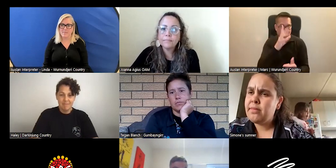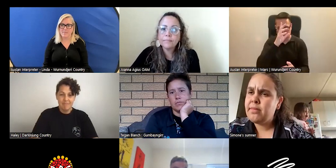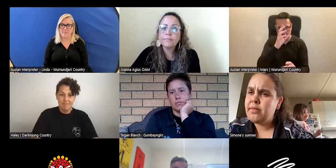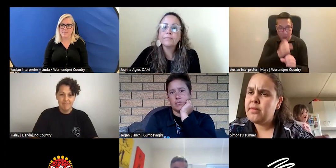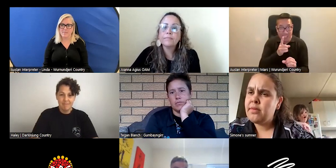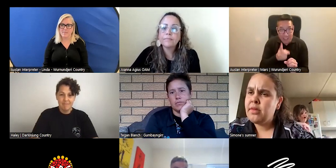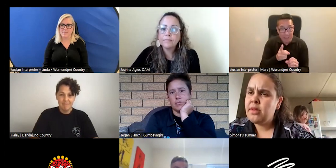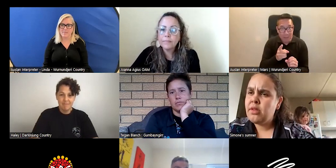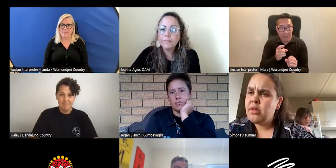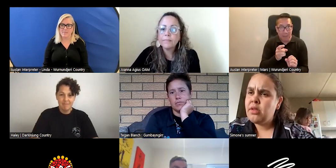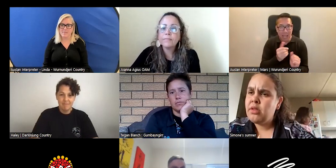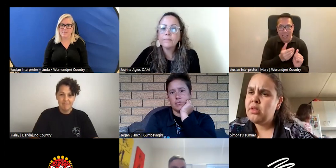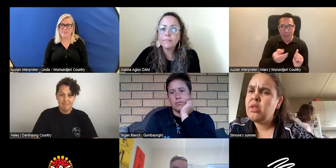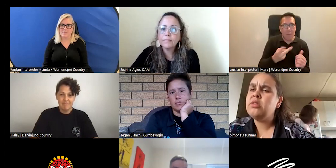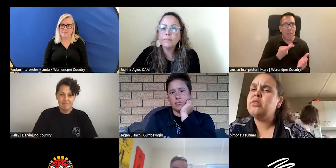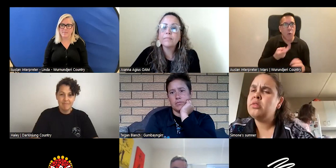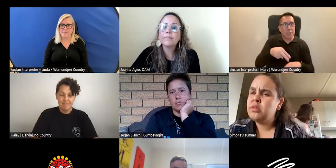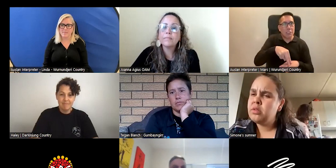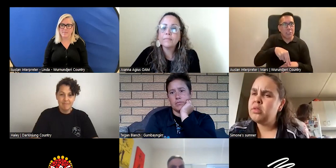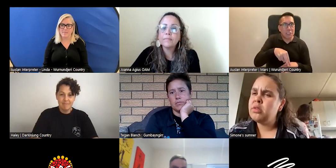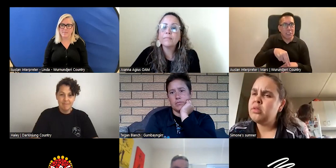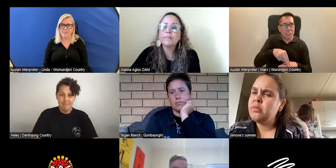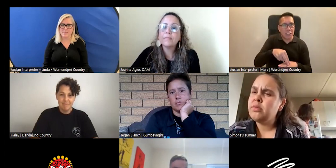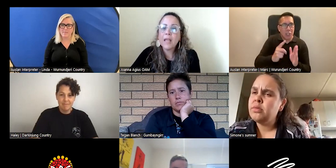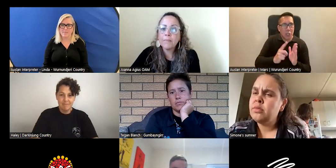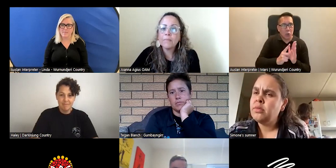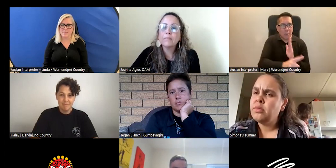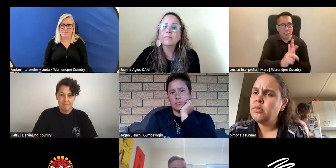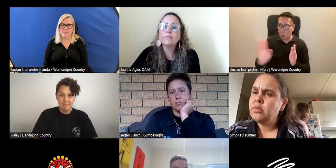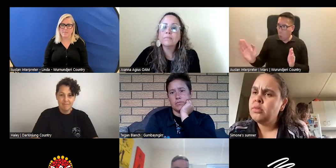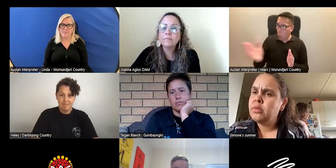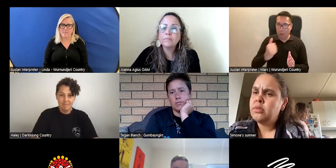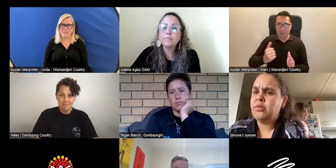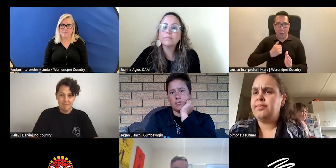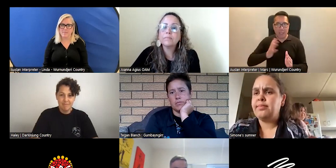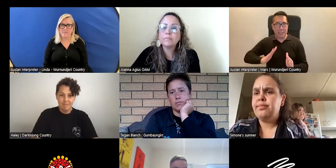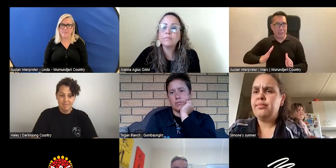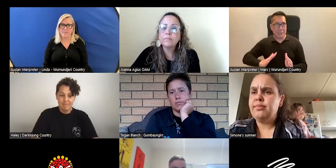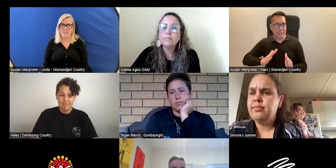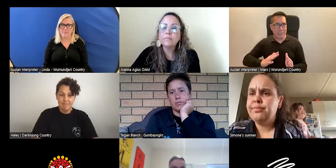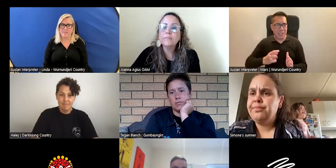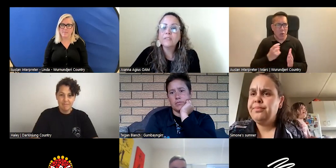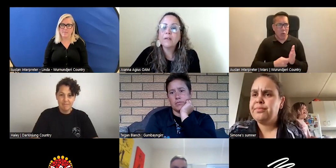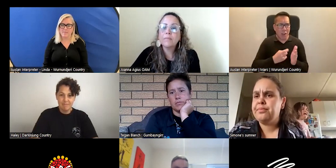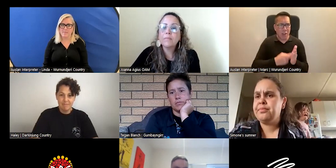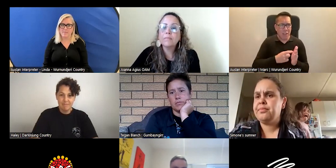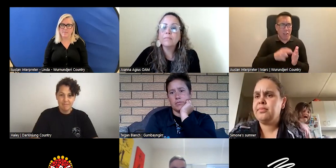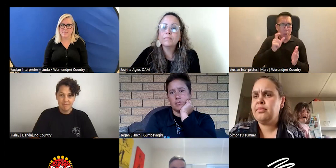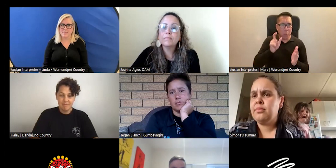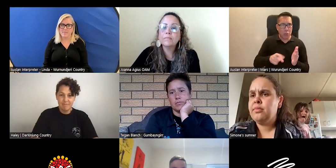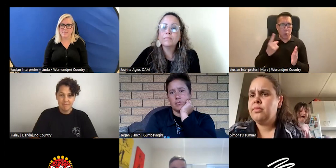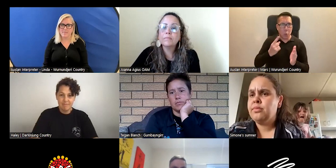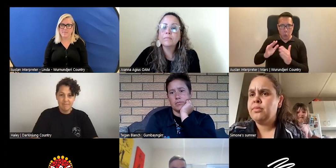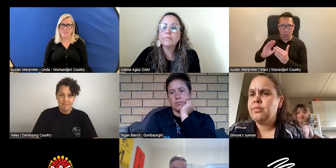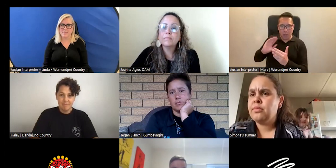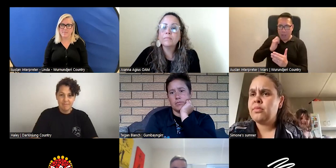voice to represent all of our needs, rather than sort of having someone who we elect and we nominate